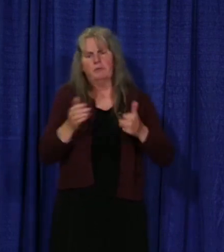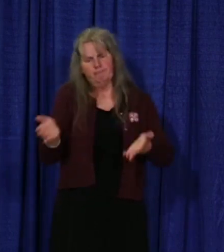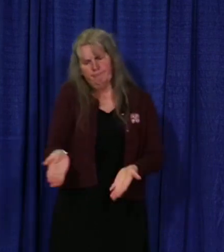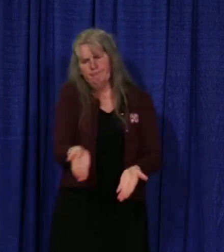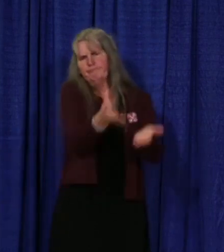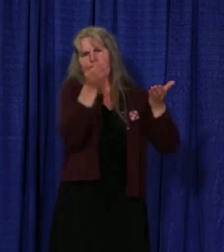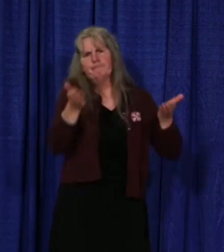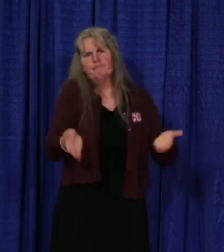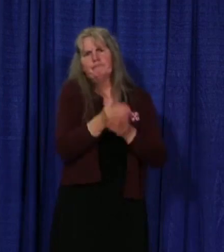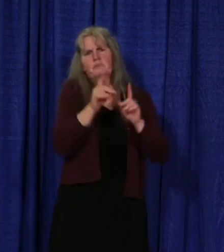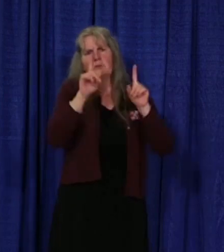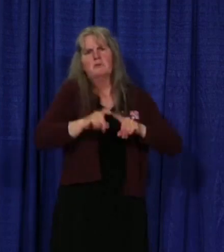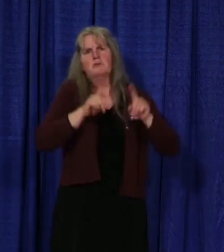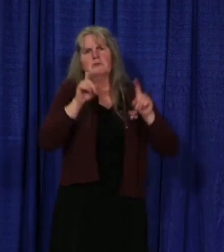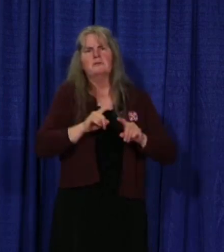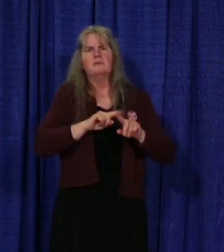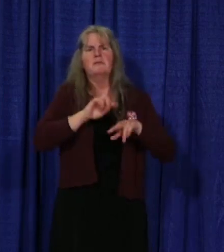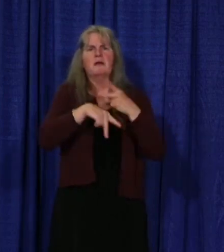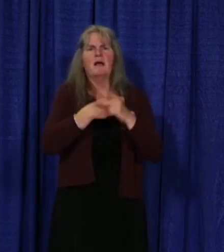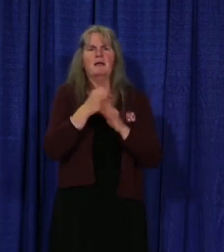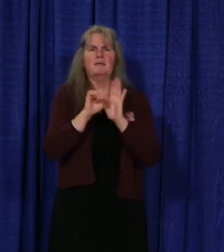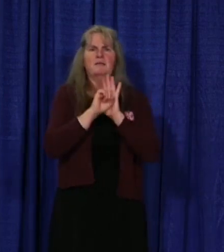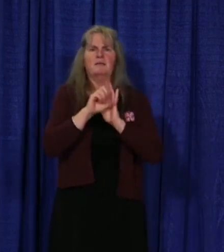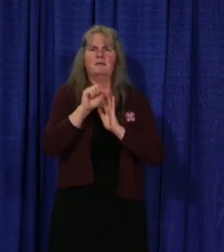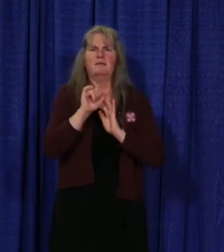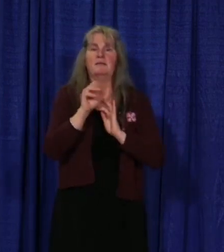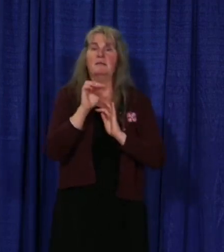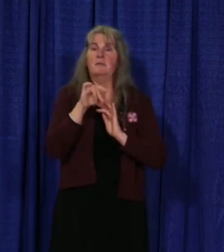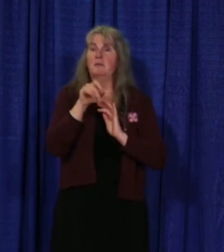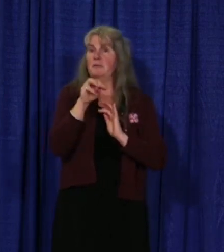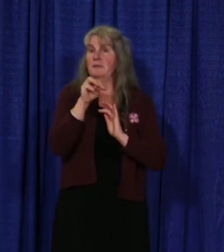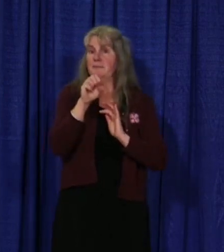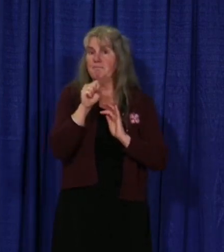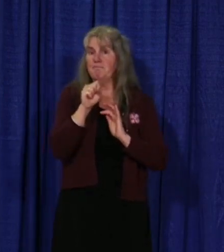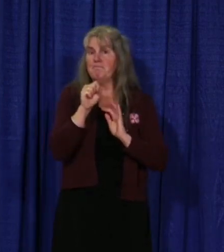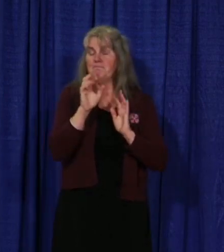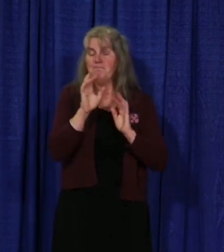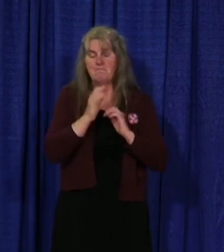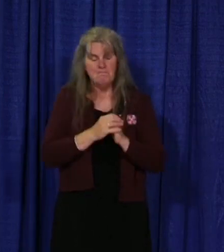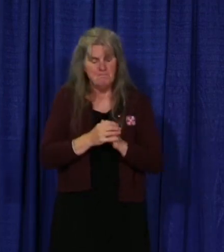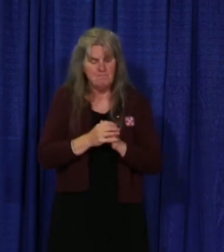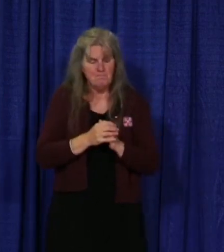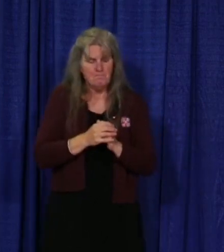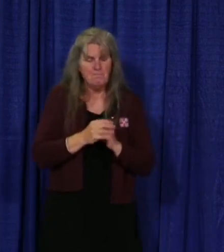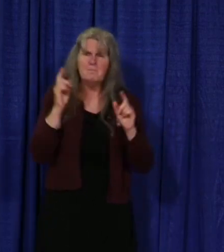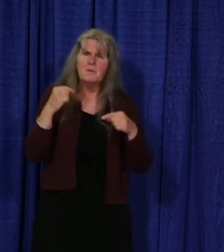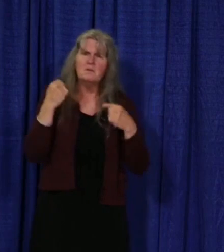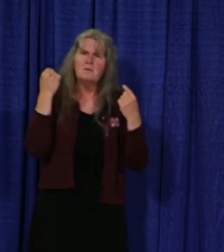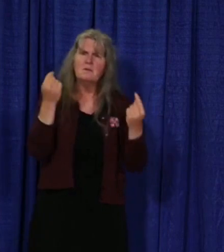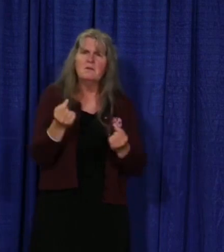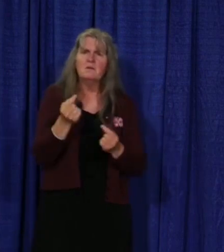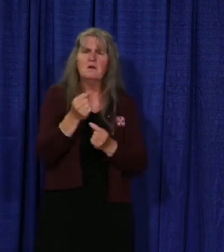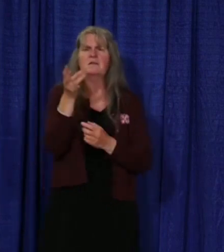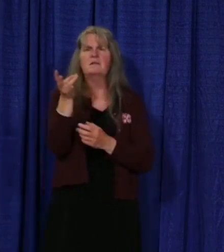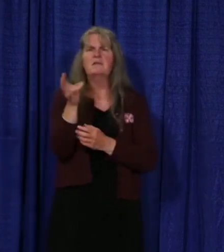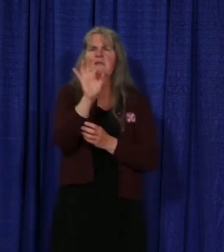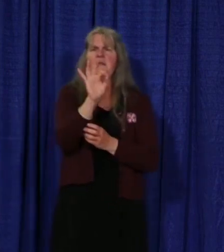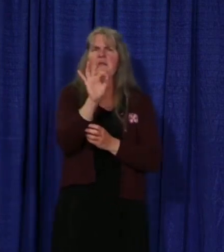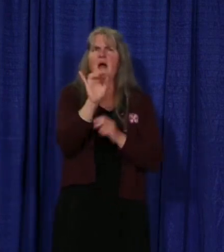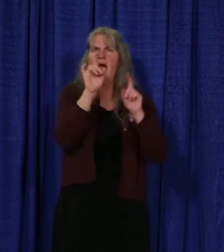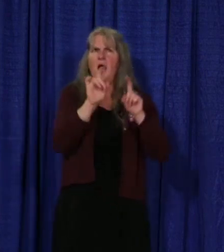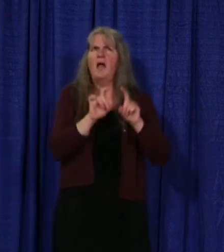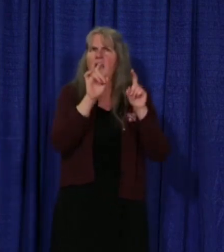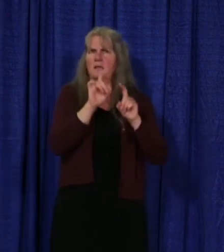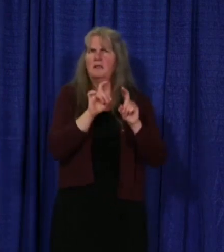of symptoms. So far, we've had 79. I think we have